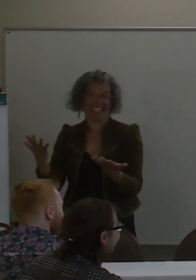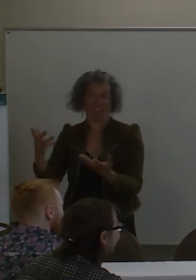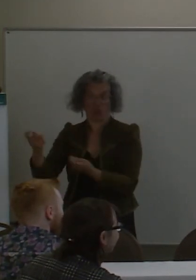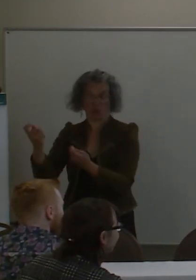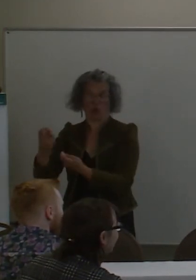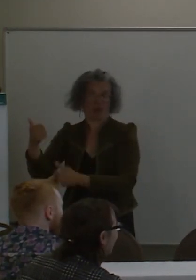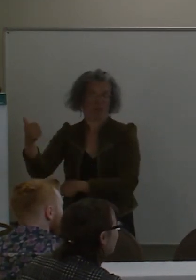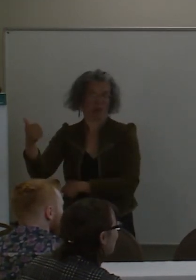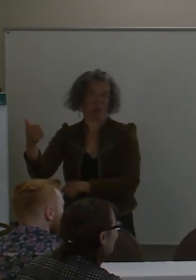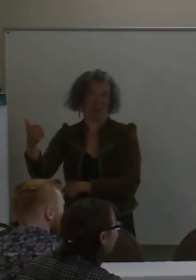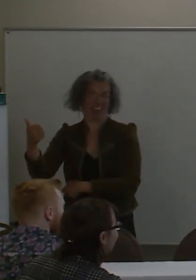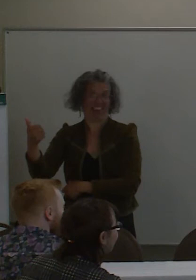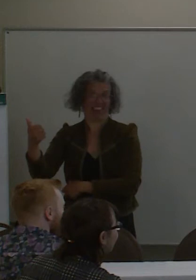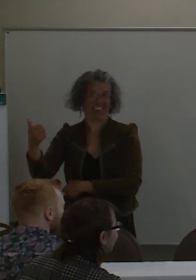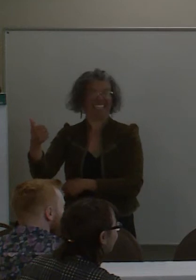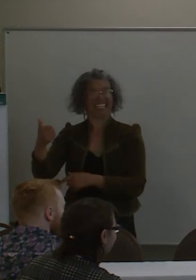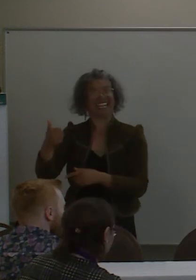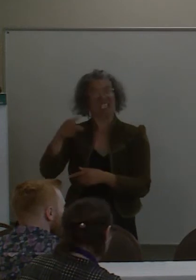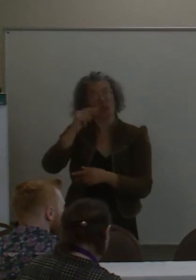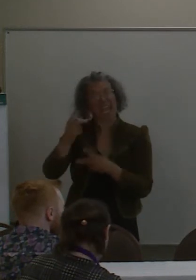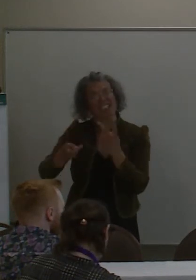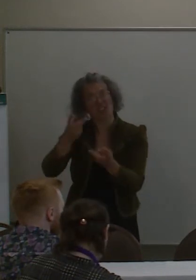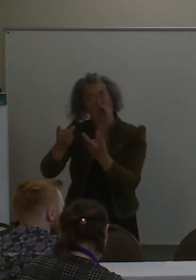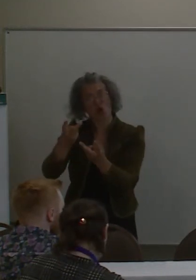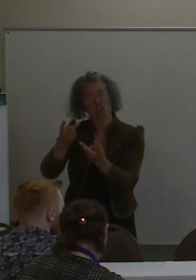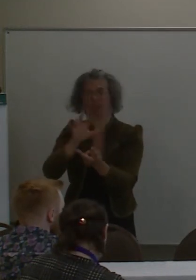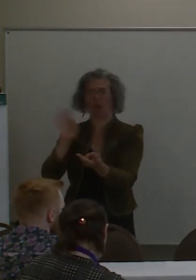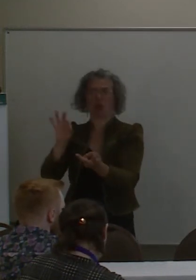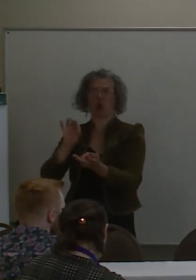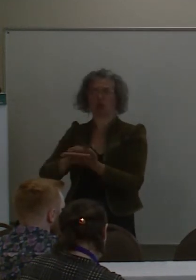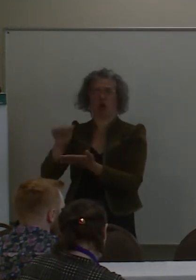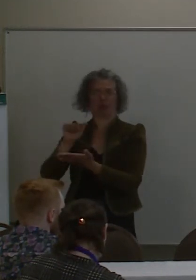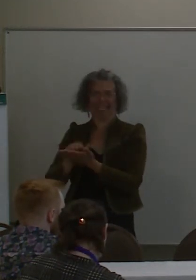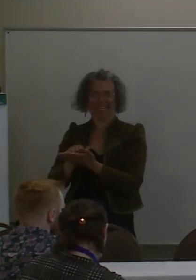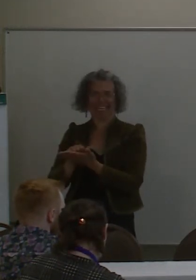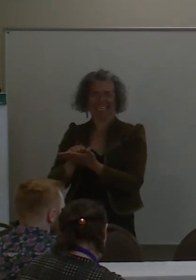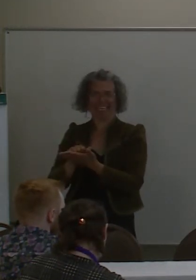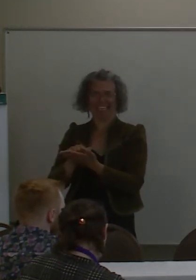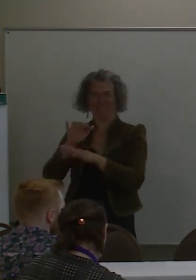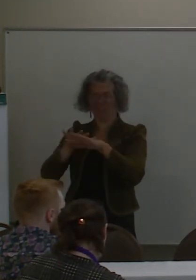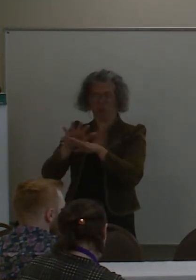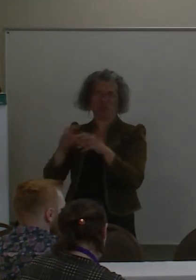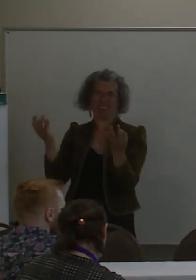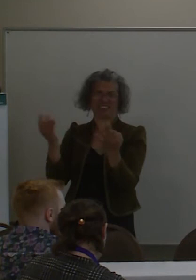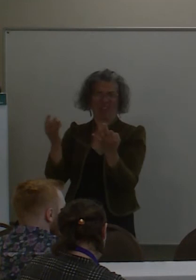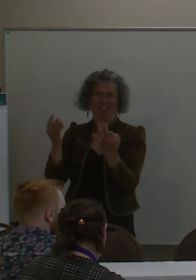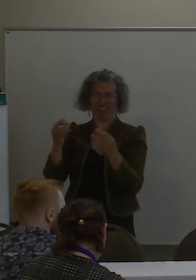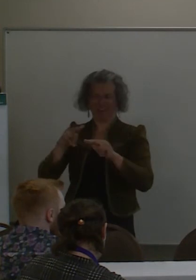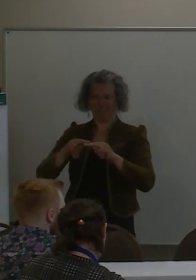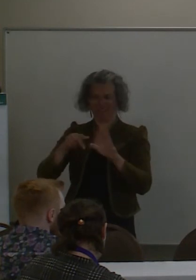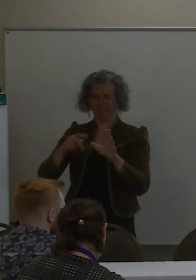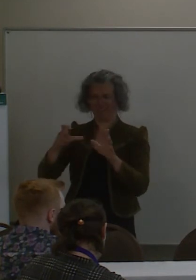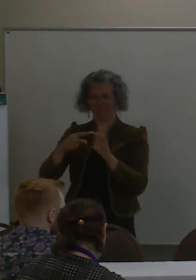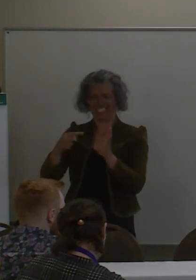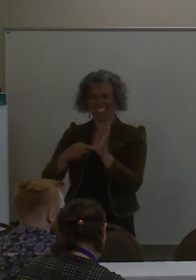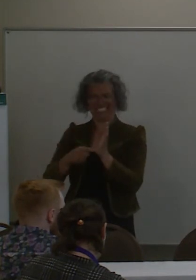yeah. Well, you can't search properly. No filters, no faceting. Just don't even get me started. The map isn't searchable.